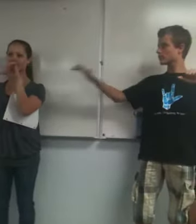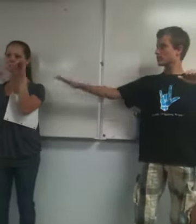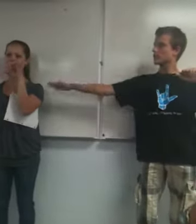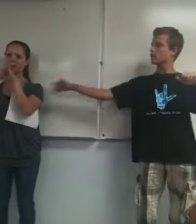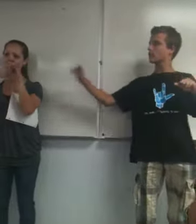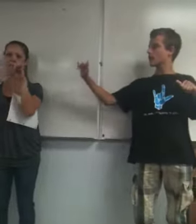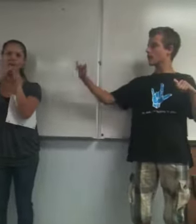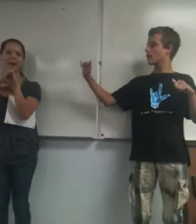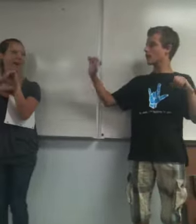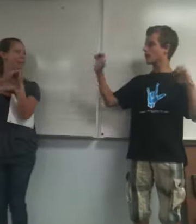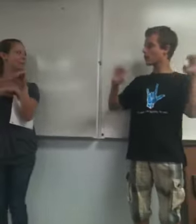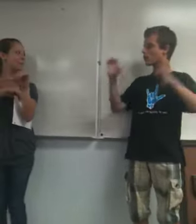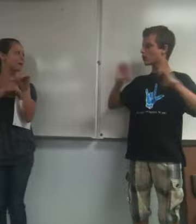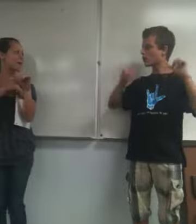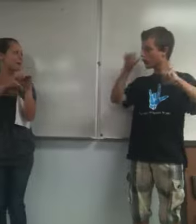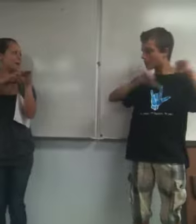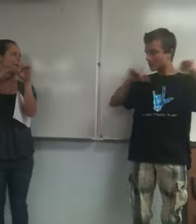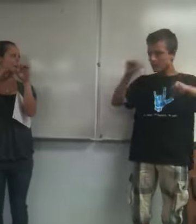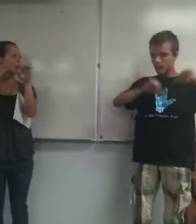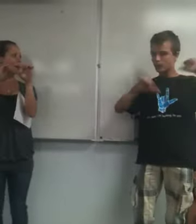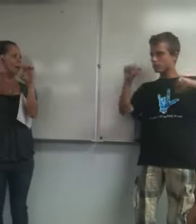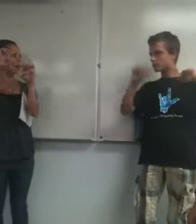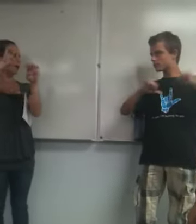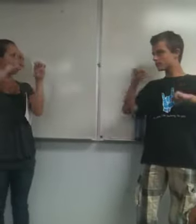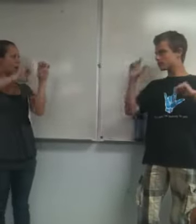chemicals like a scientist would add them.